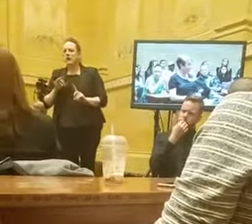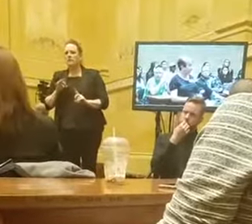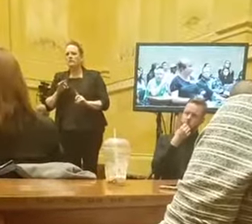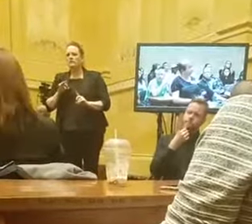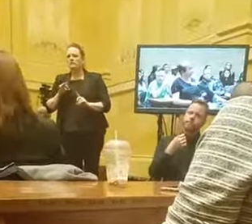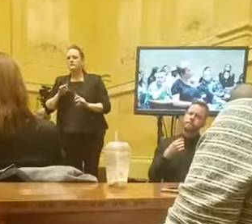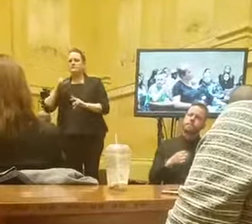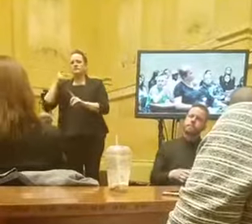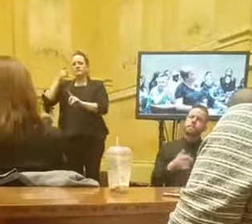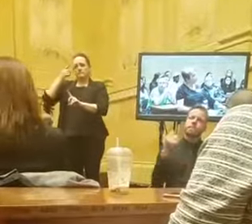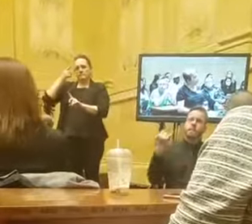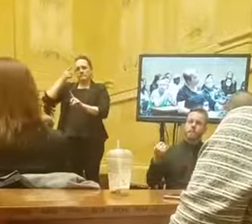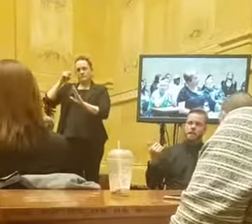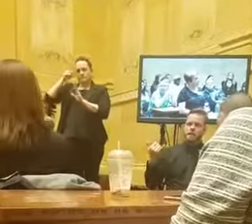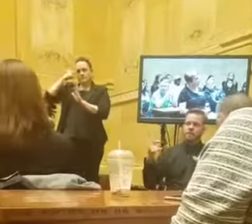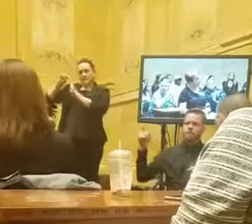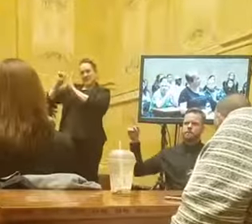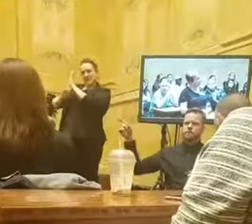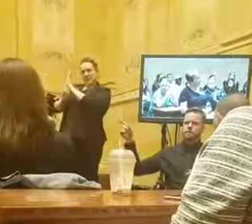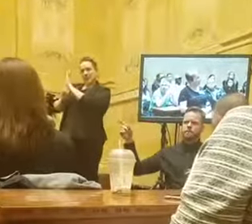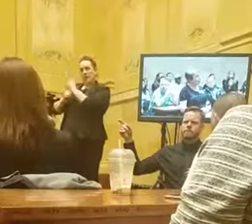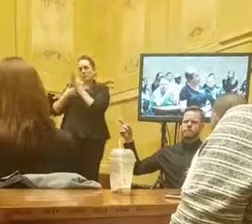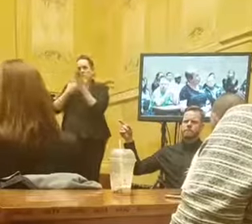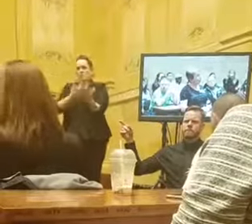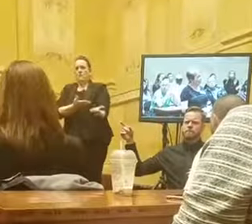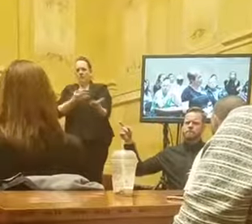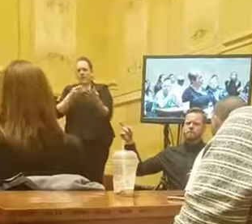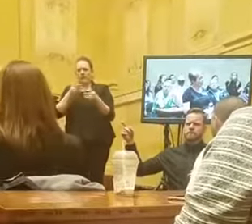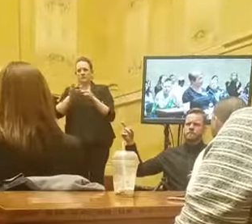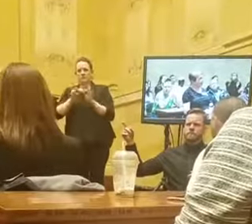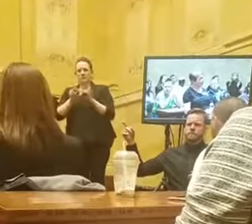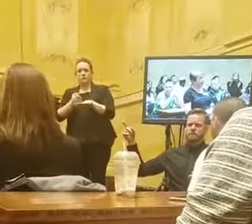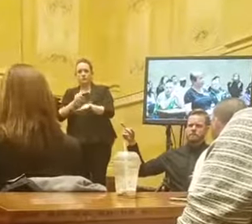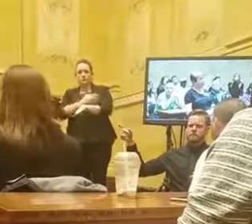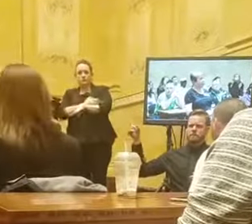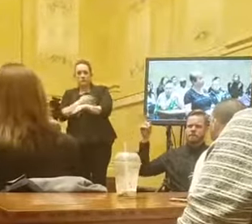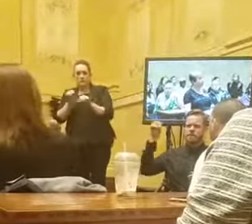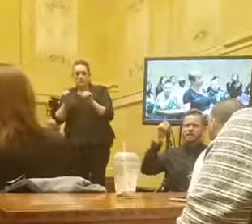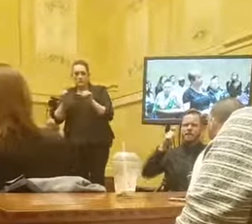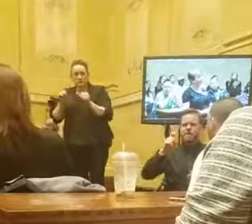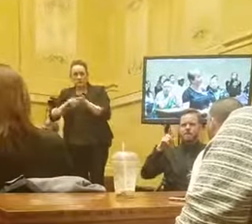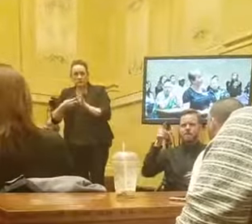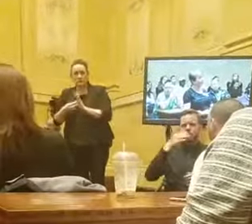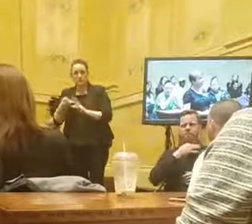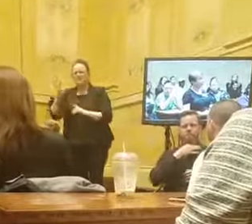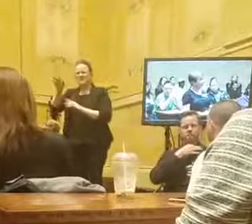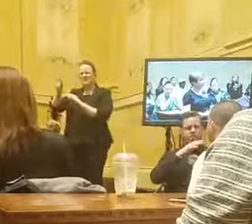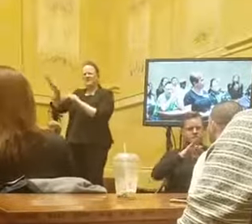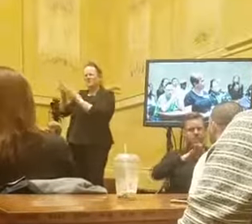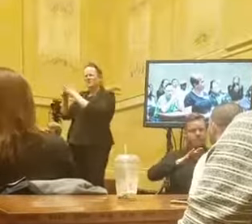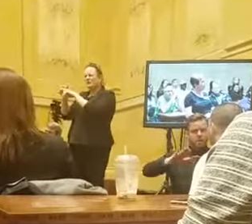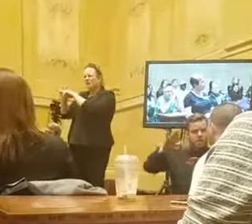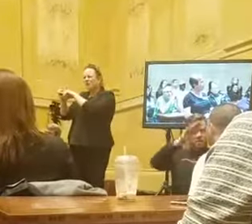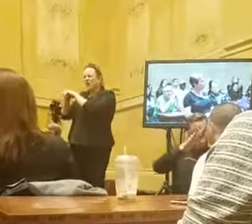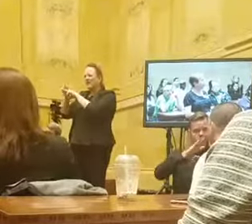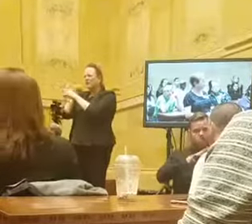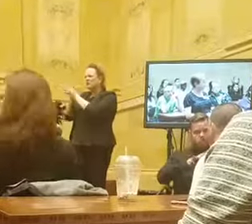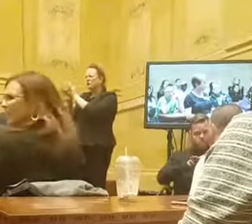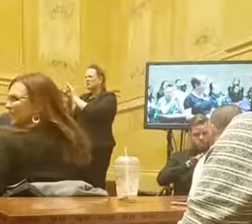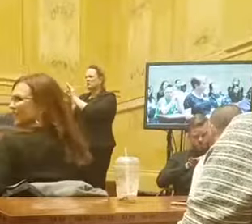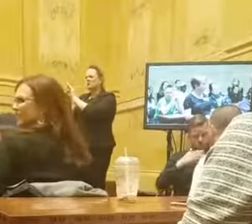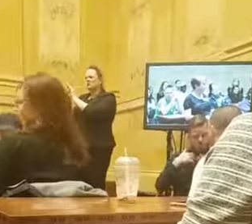and way more accessible than we are now? Do you mean by providing computer training programs? Is that what you're talking about? But so that we